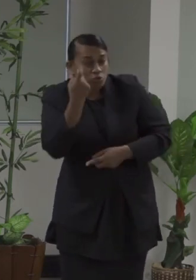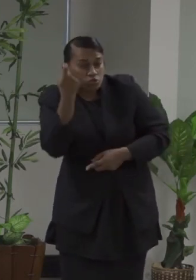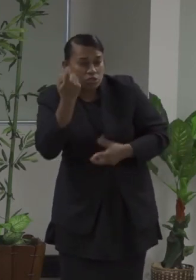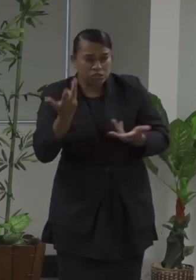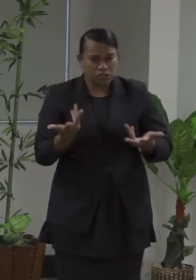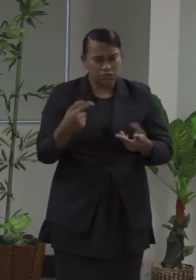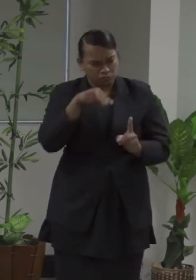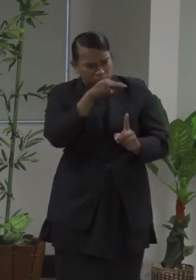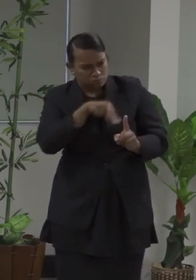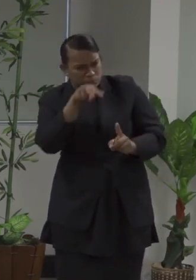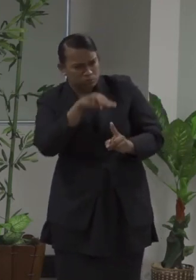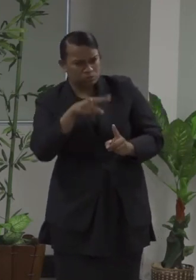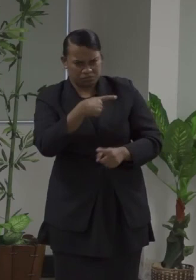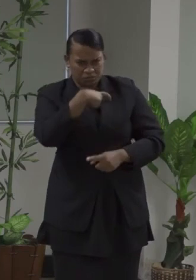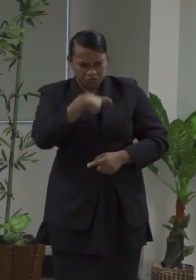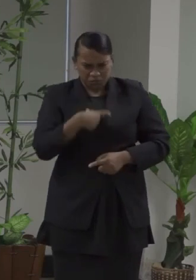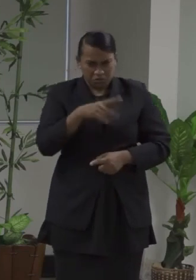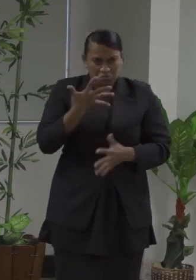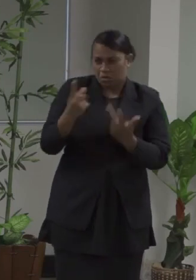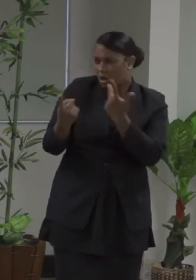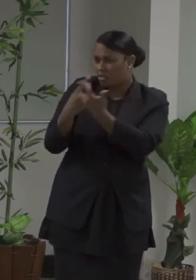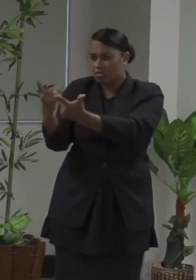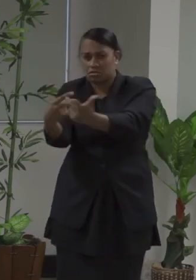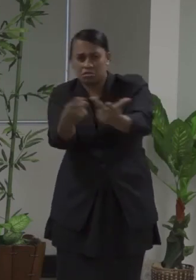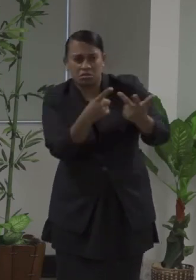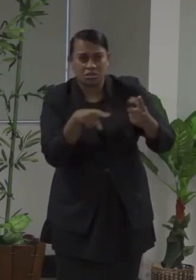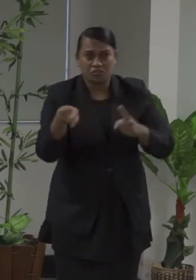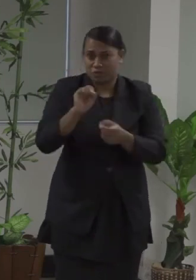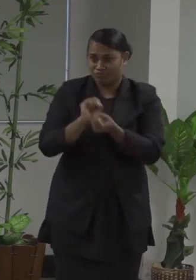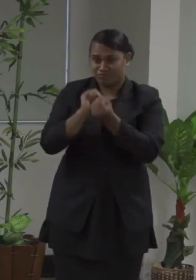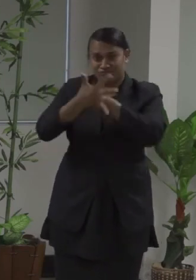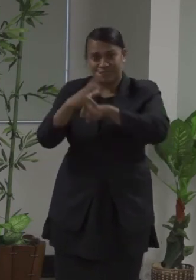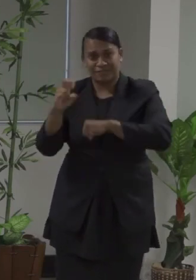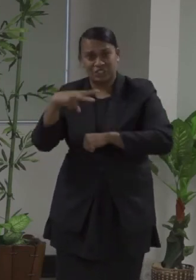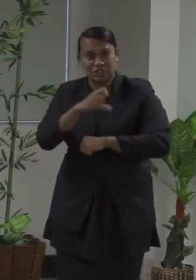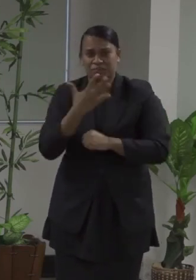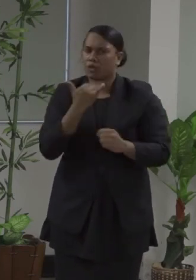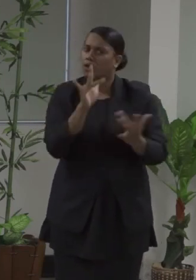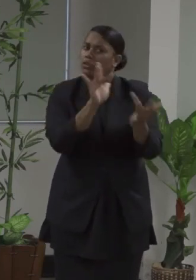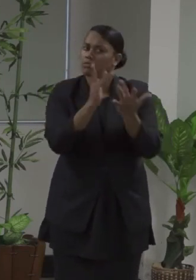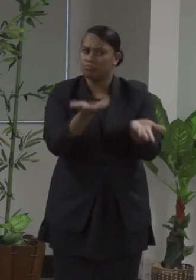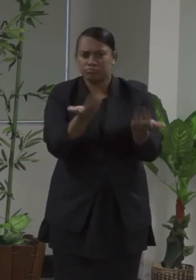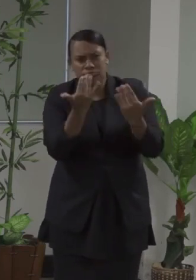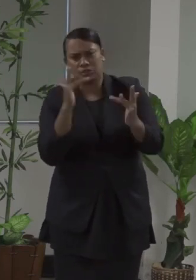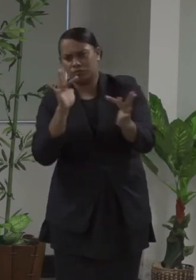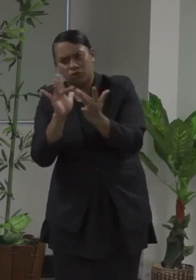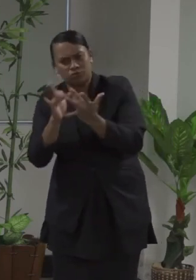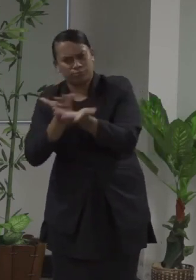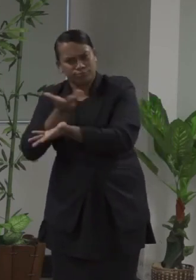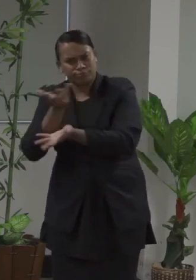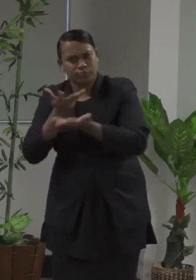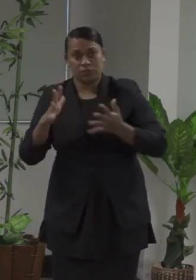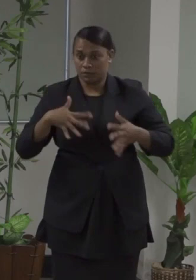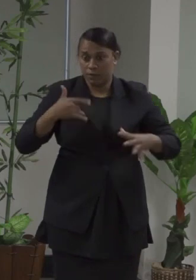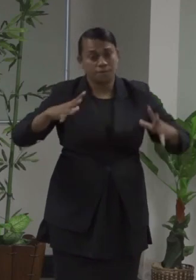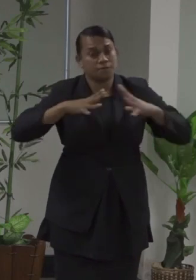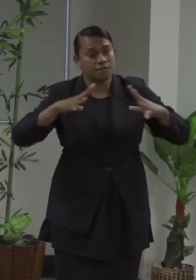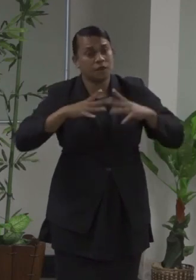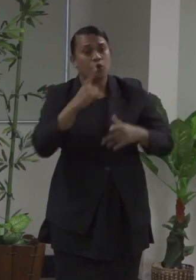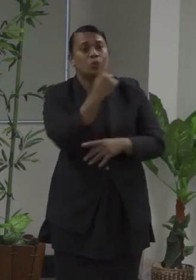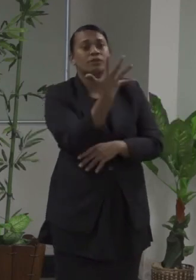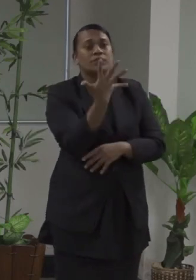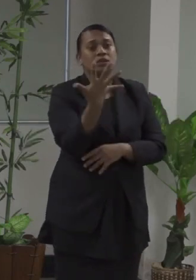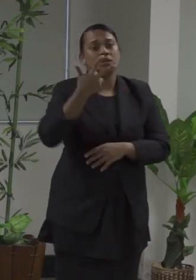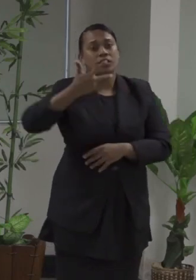status with the COVID-19 disease, please contact our toll-free line 158